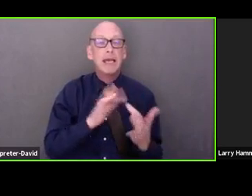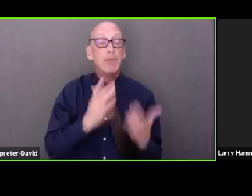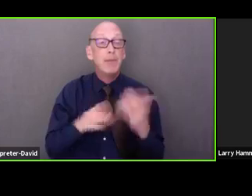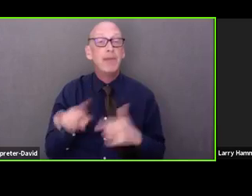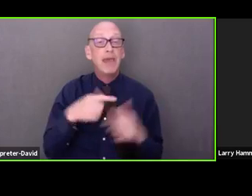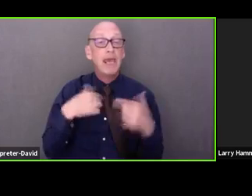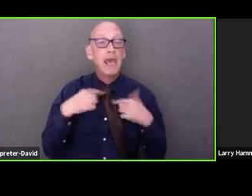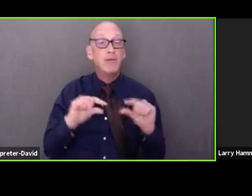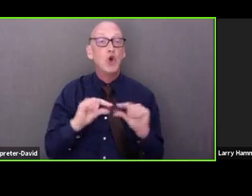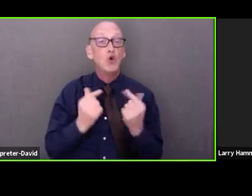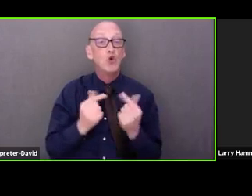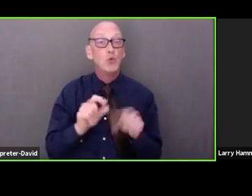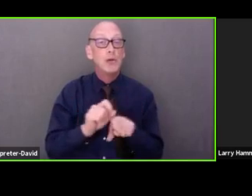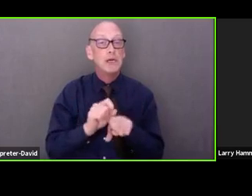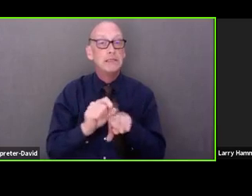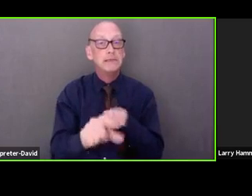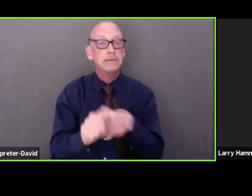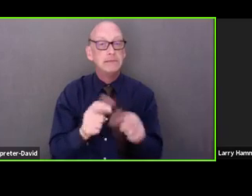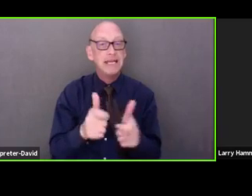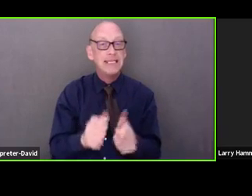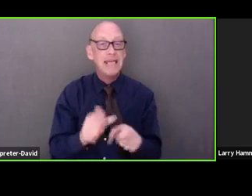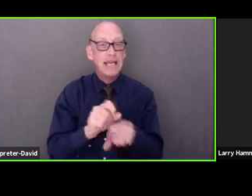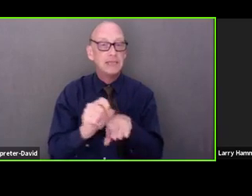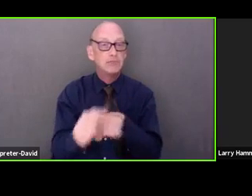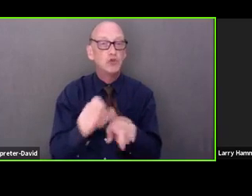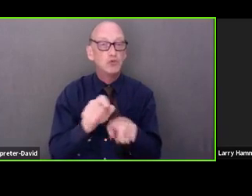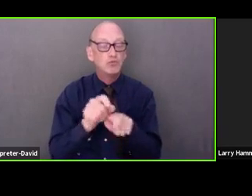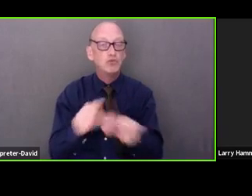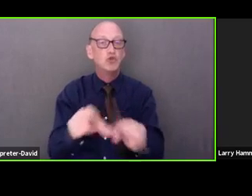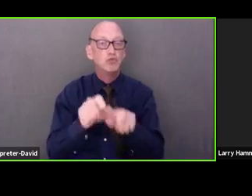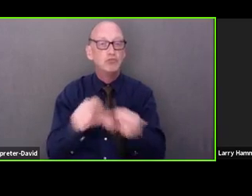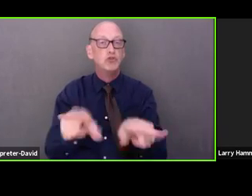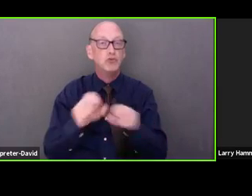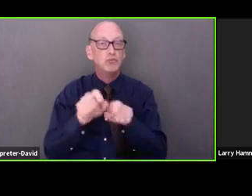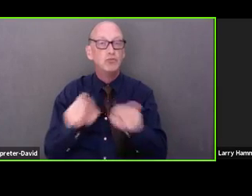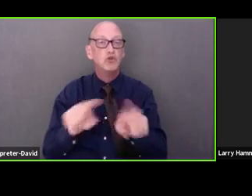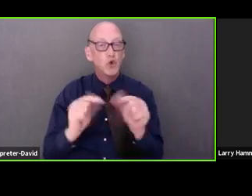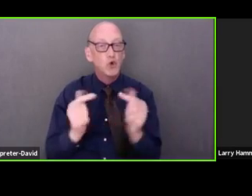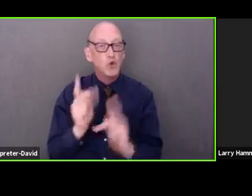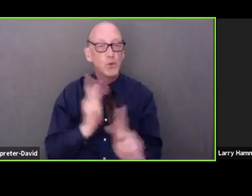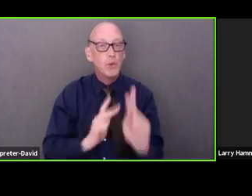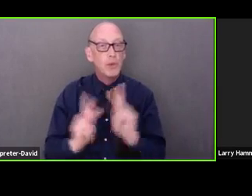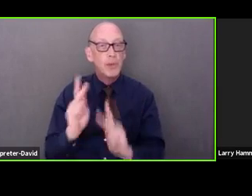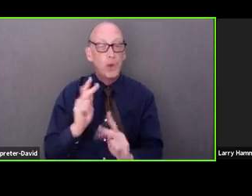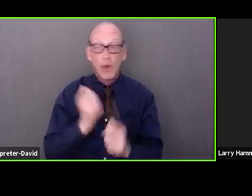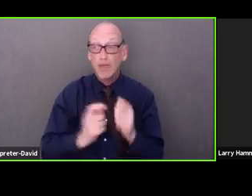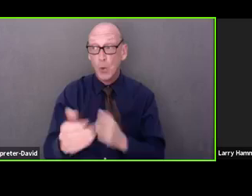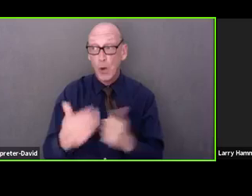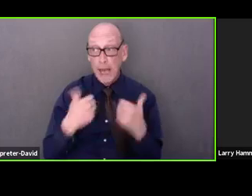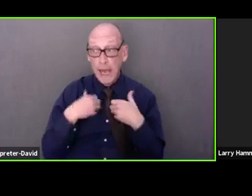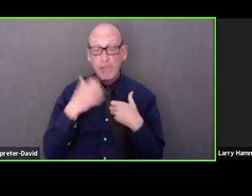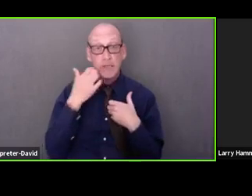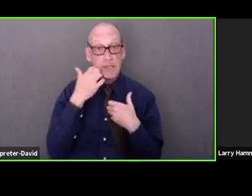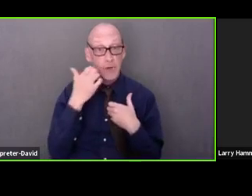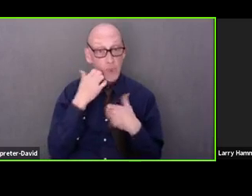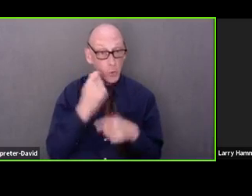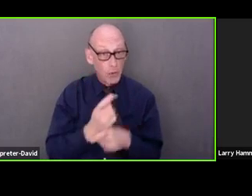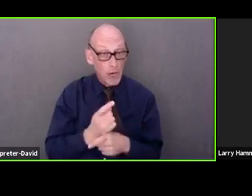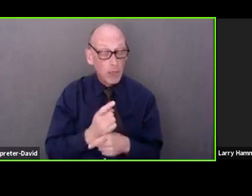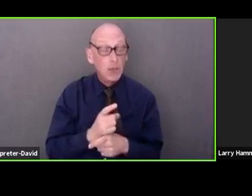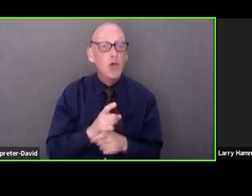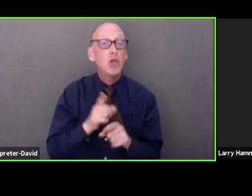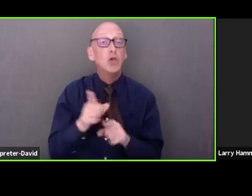messages, right? So people are doing that kind of stuff. And everybody may not have a cell phone, right? But if you can do something like that where you